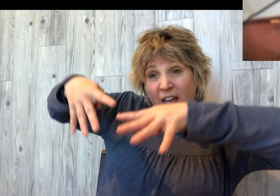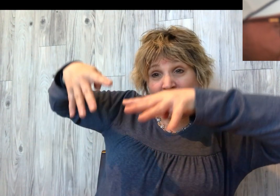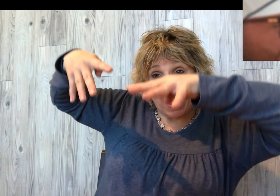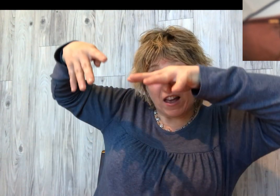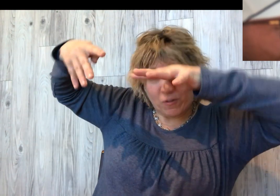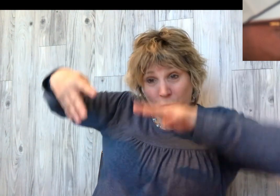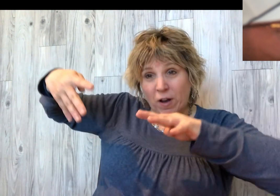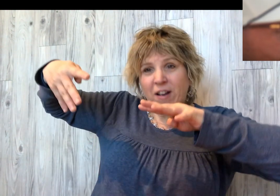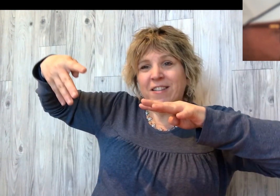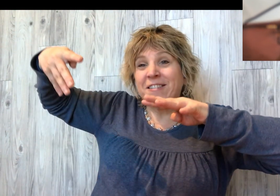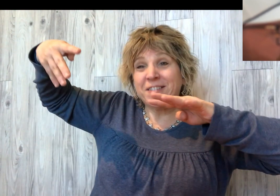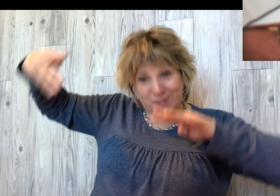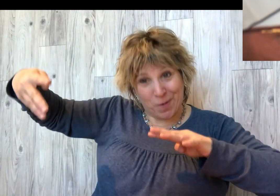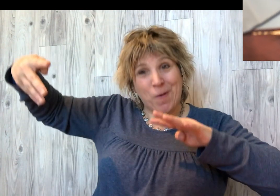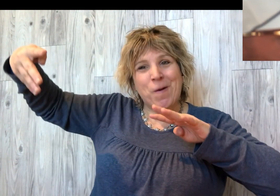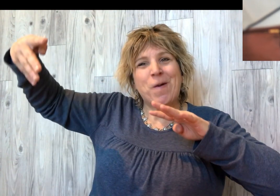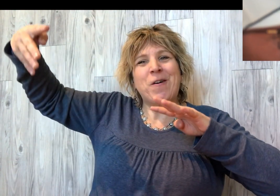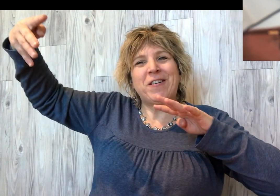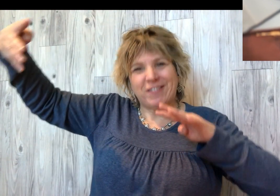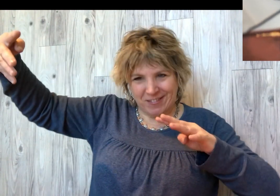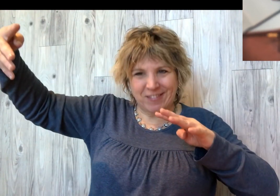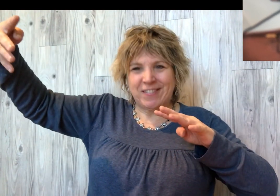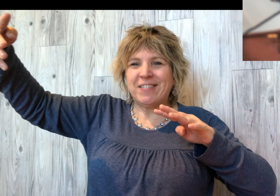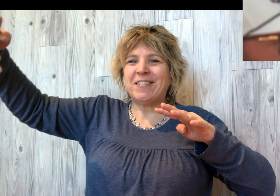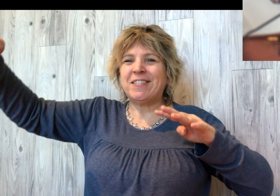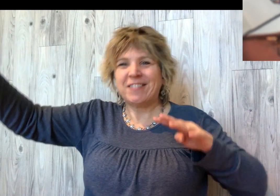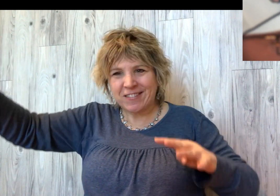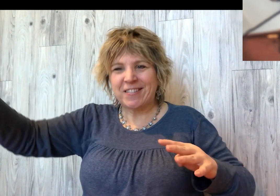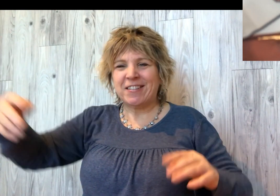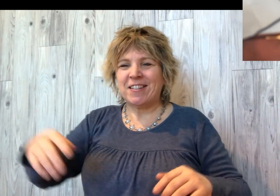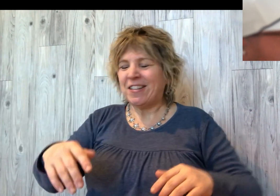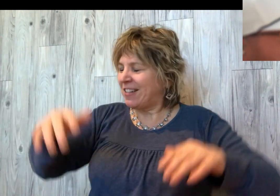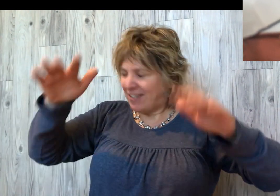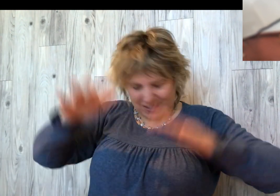And the veil was torn.